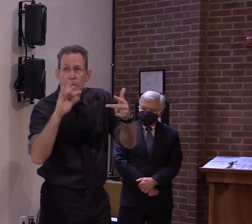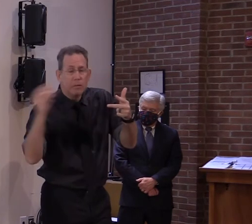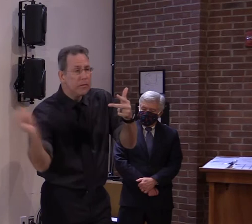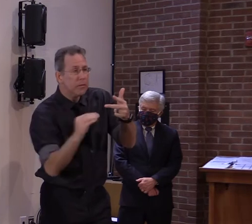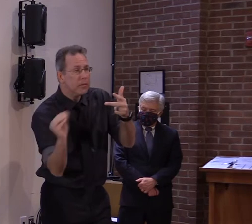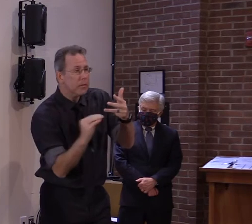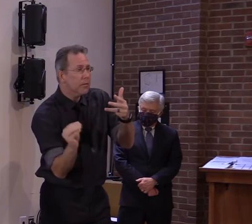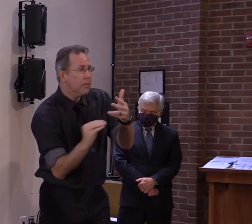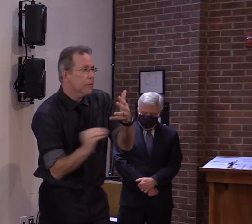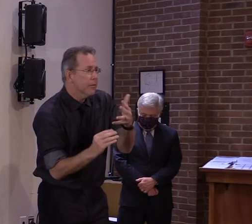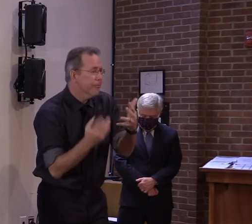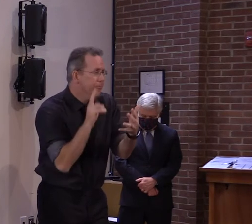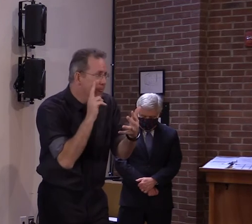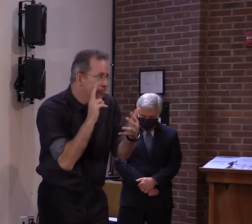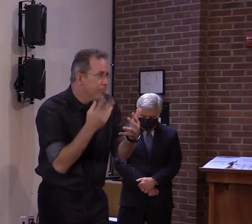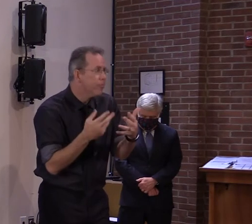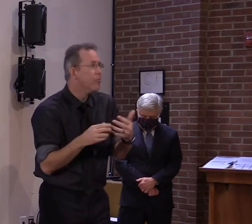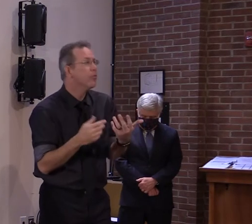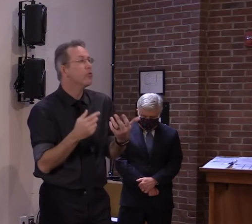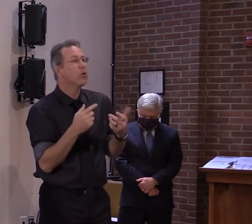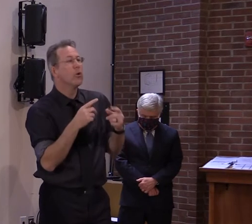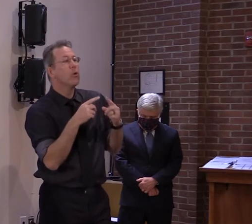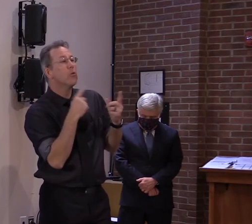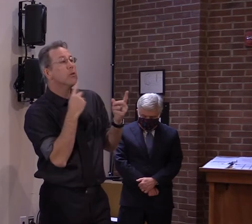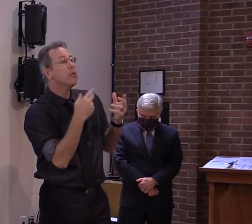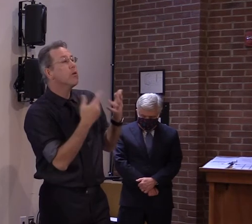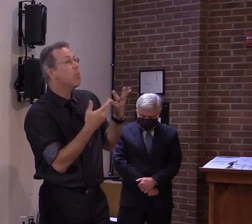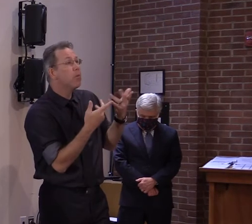in stone by any means.